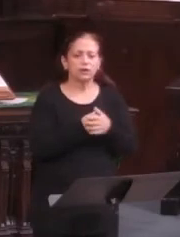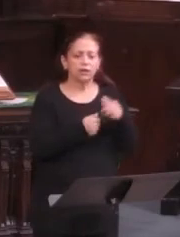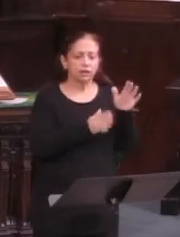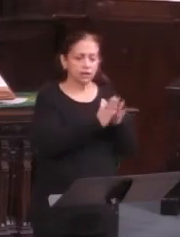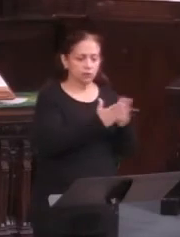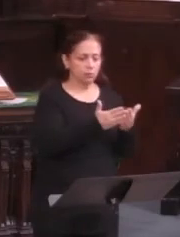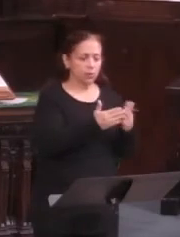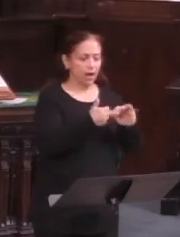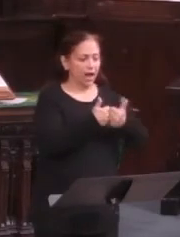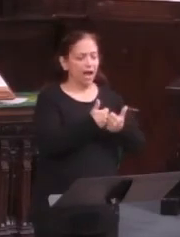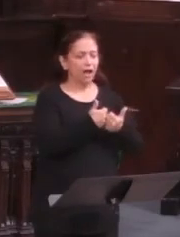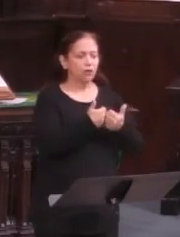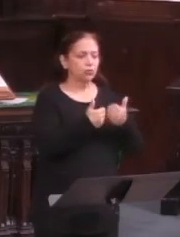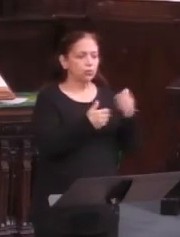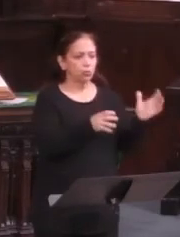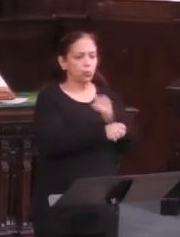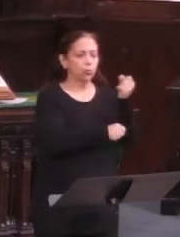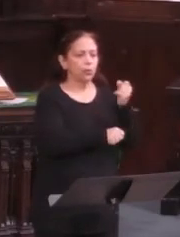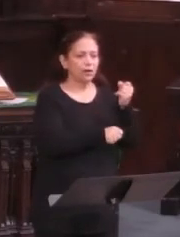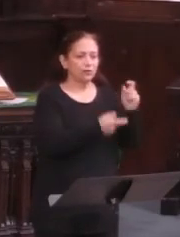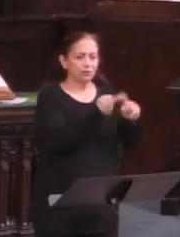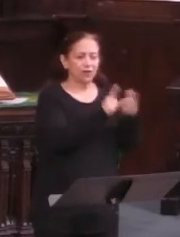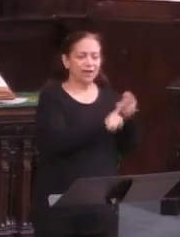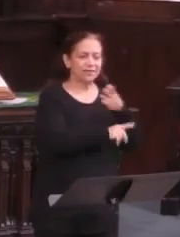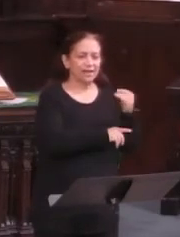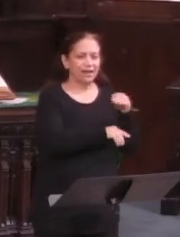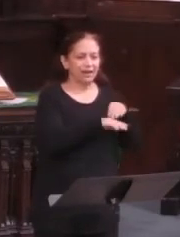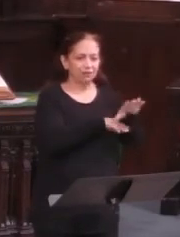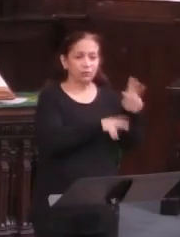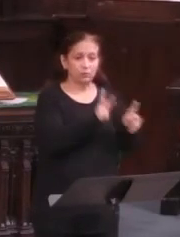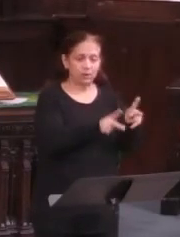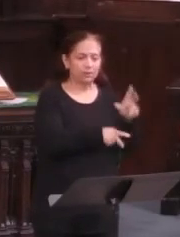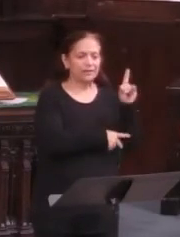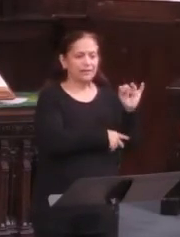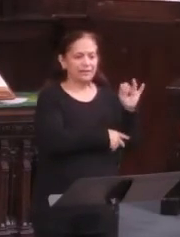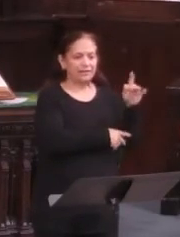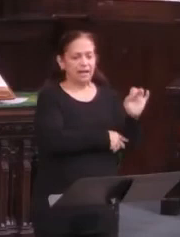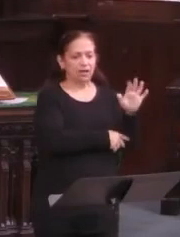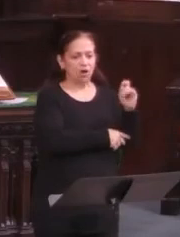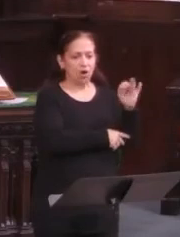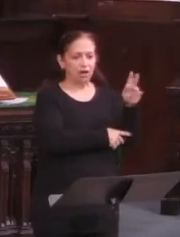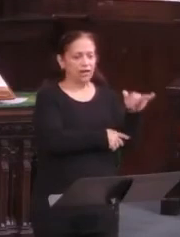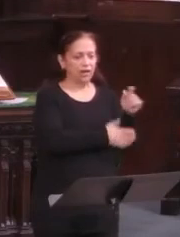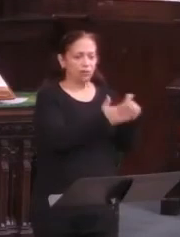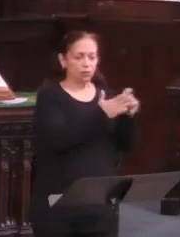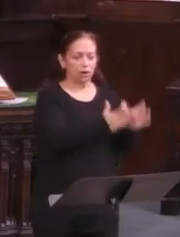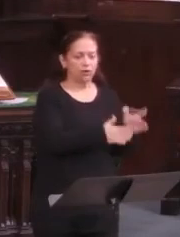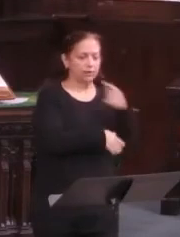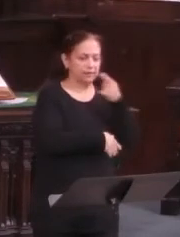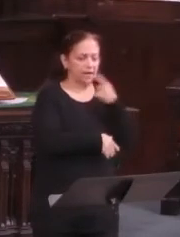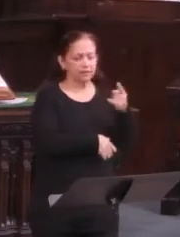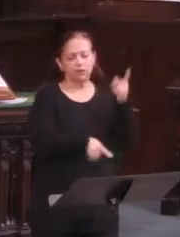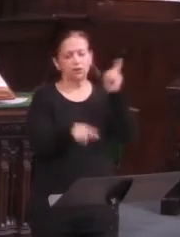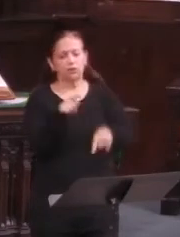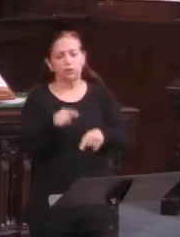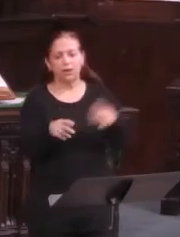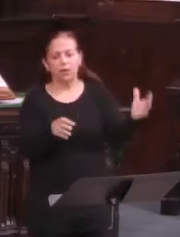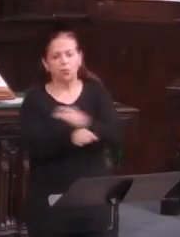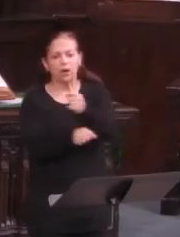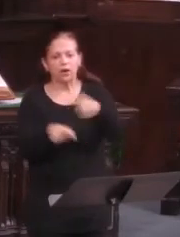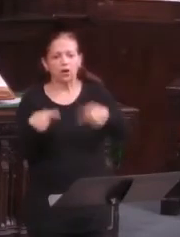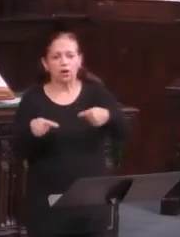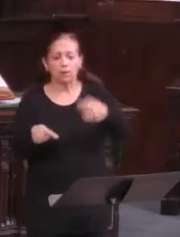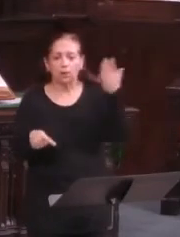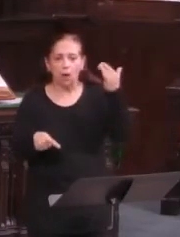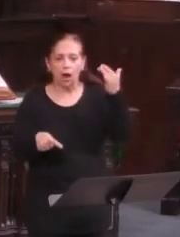How to Win Friends and Influence People, Dale Carnegie says this: you can't win an argument. You can't,